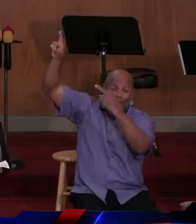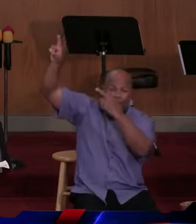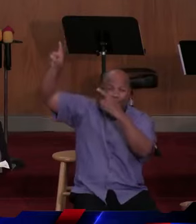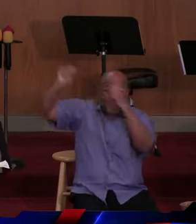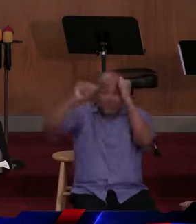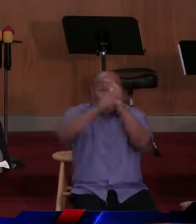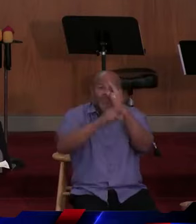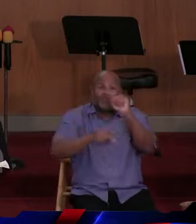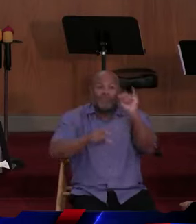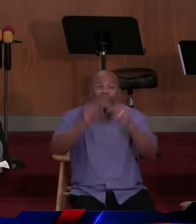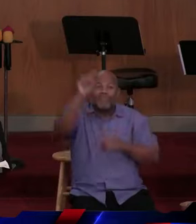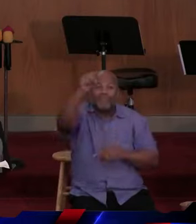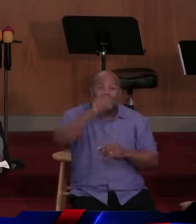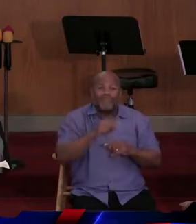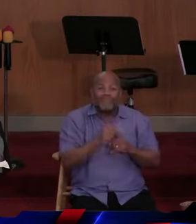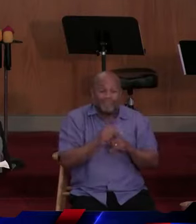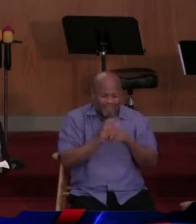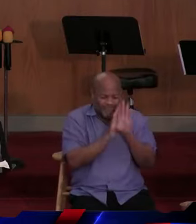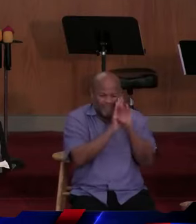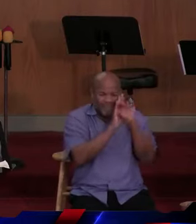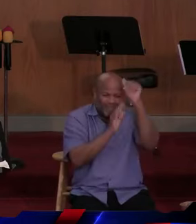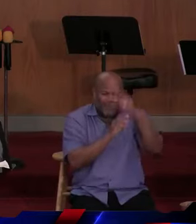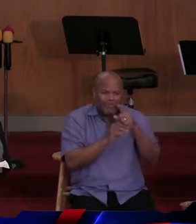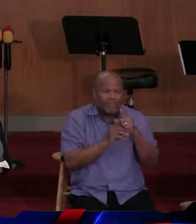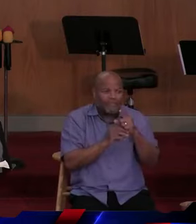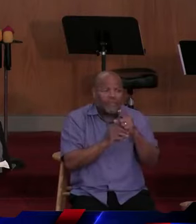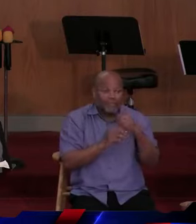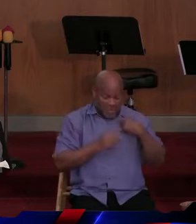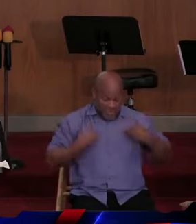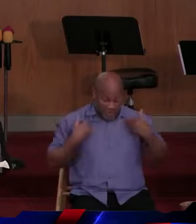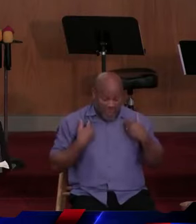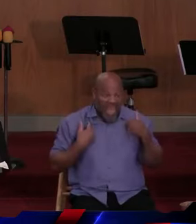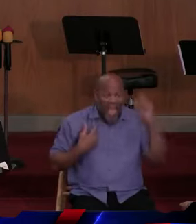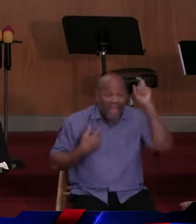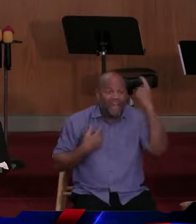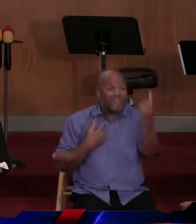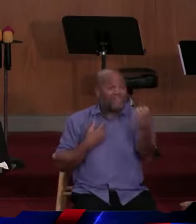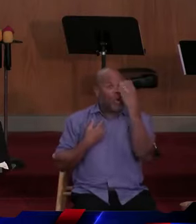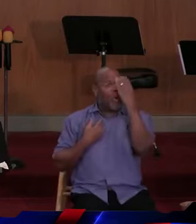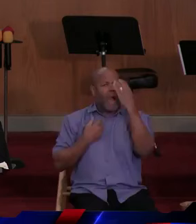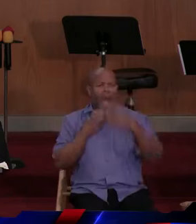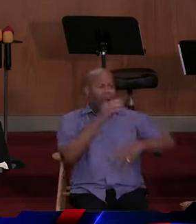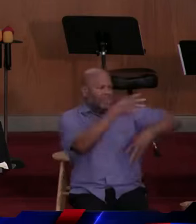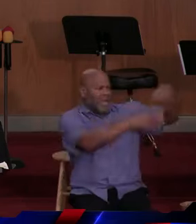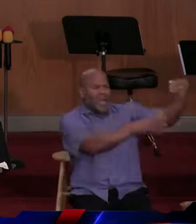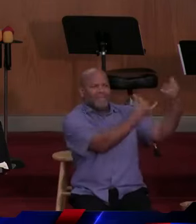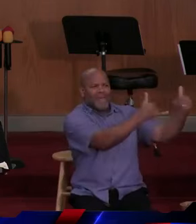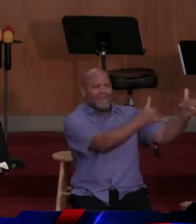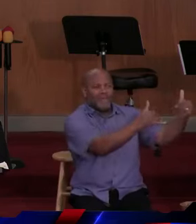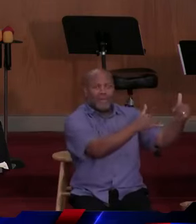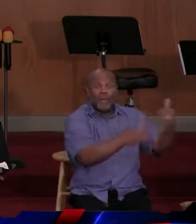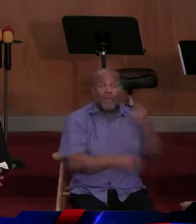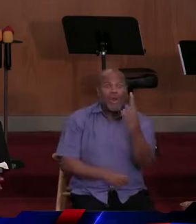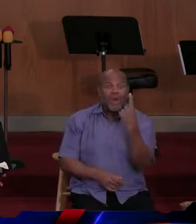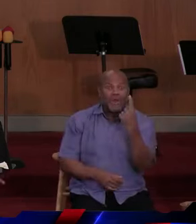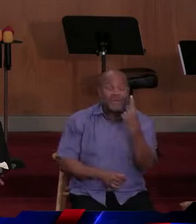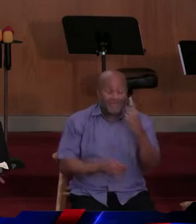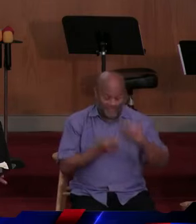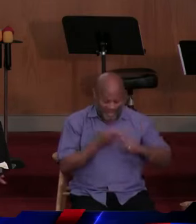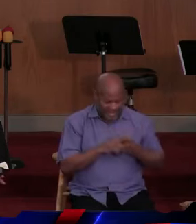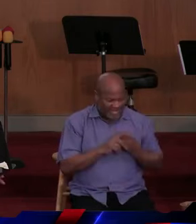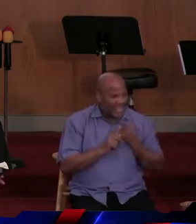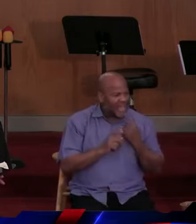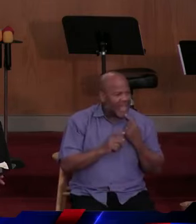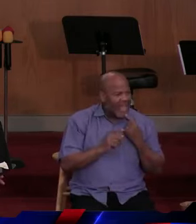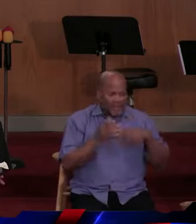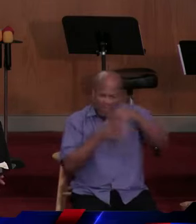but Tony, we used to have to go outside and play. Matter of fact, one of my buddies posted, he told his son to go outside and